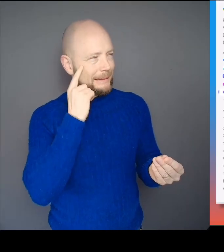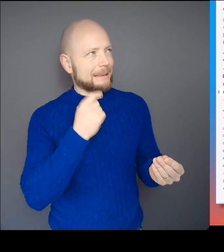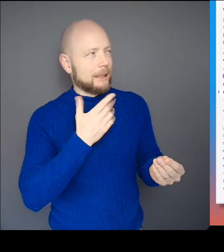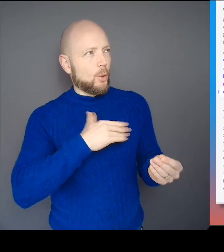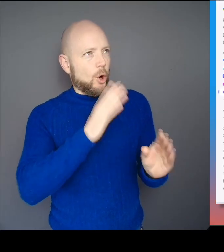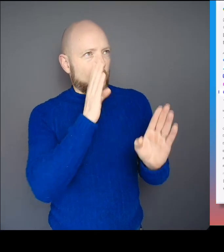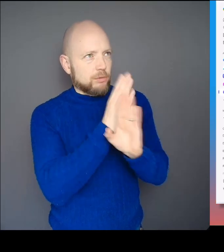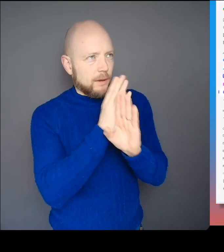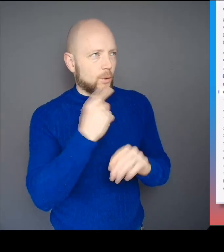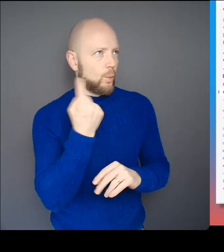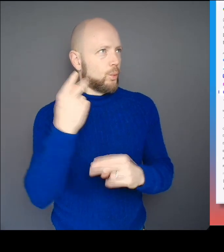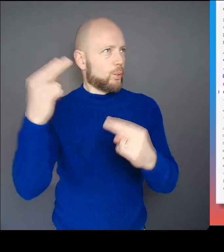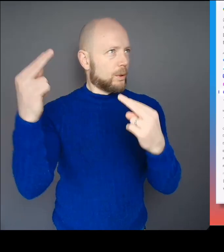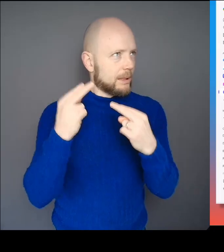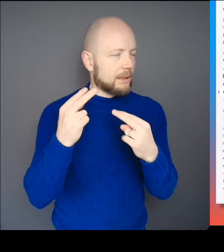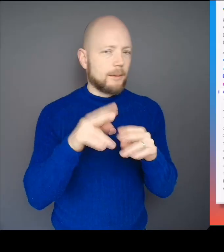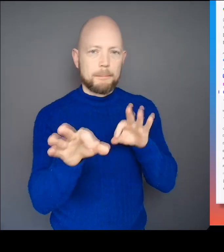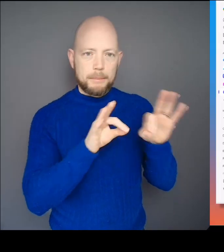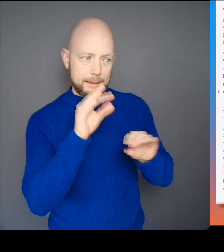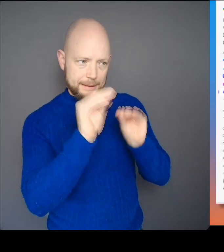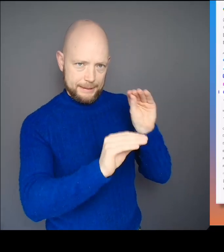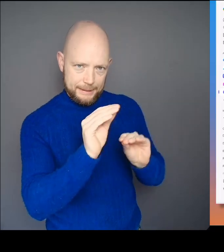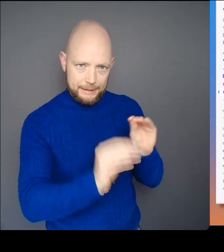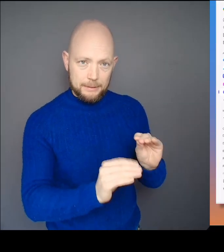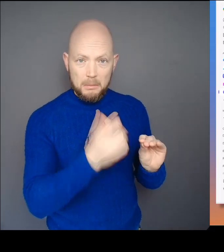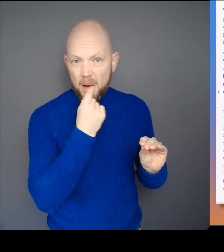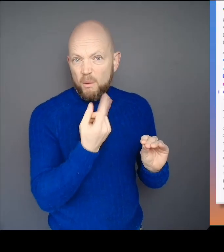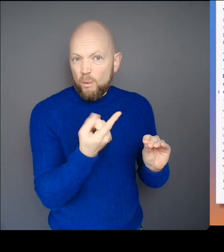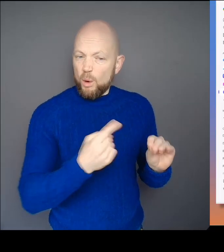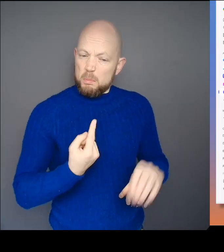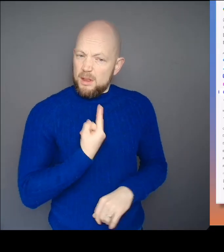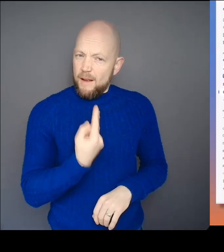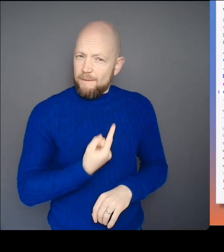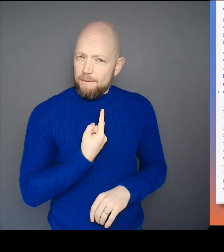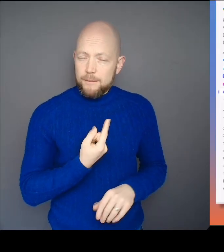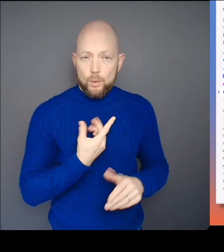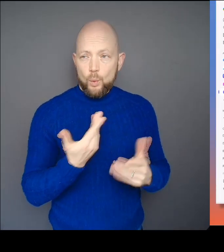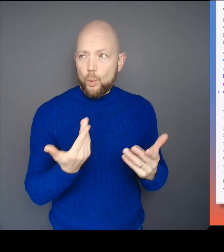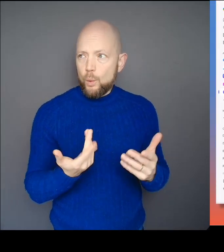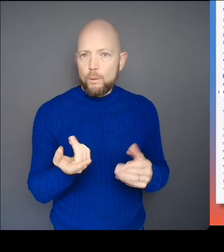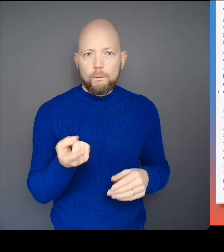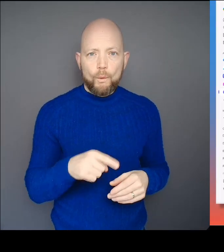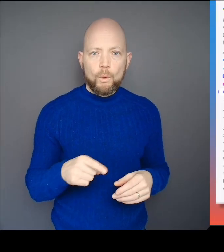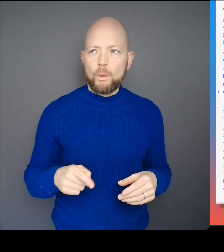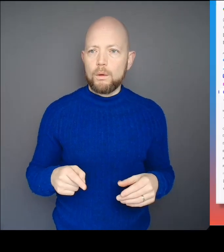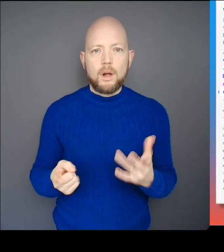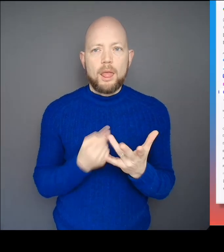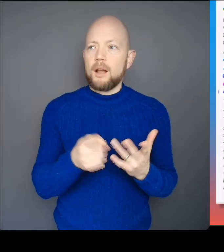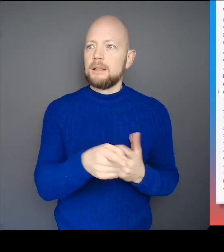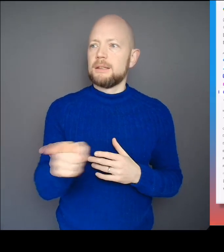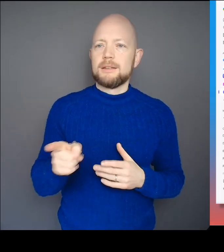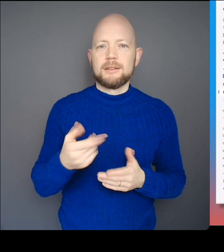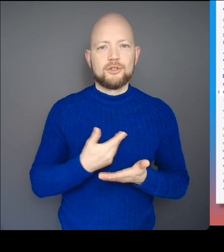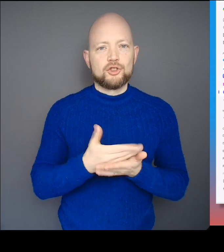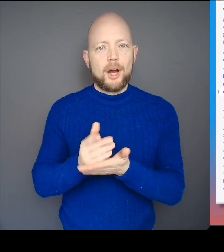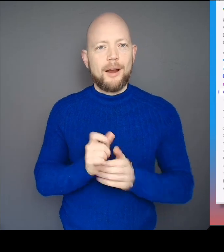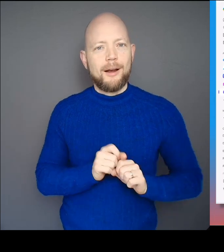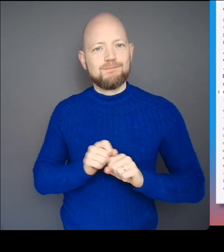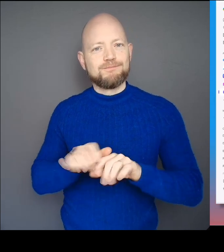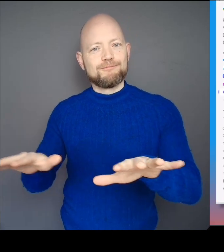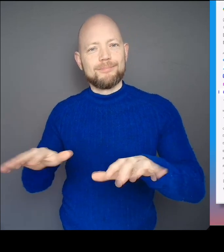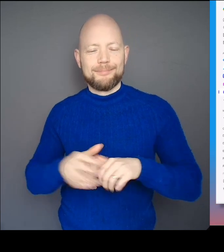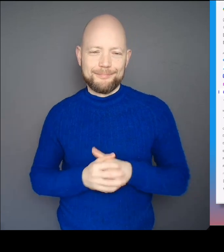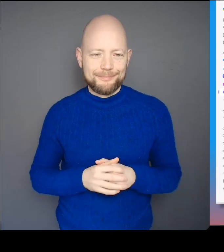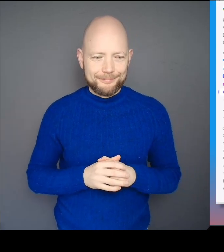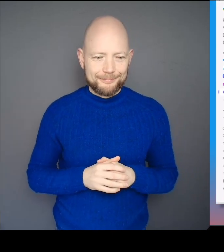that's public. So that's the design of this agent. So think about how you're doing this. You can build this just for yourself, or you can build it for something that you're going to